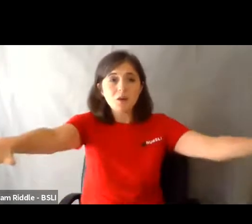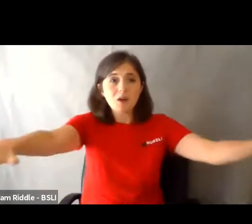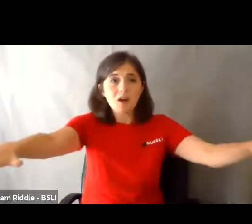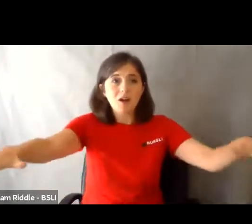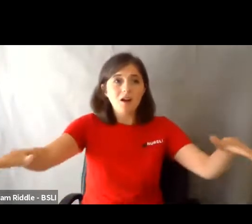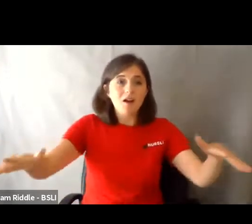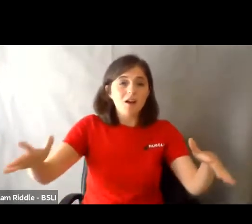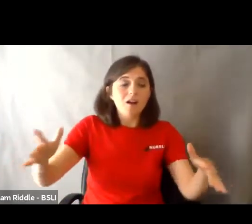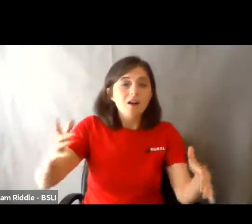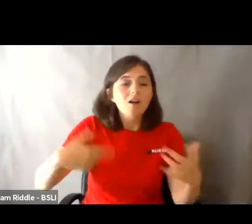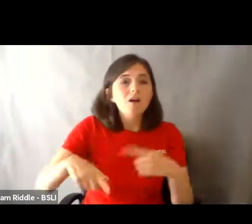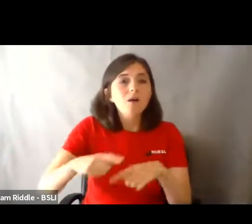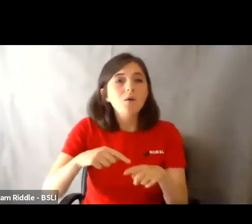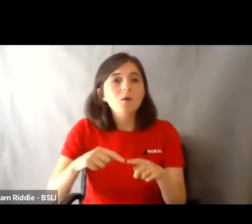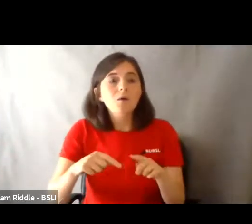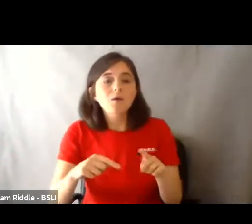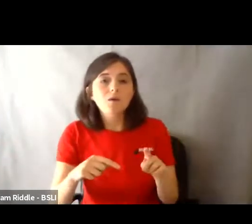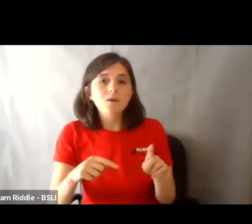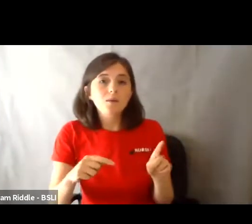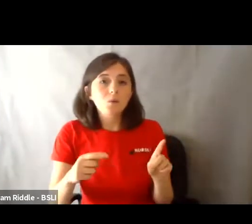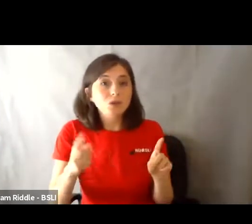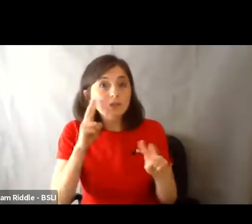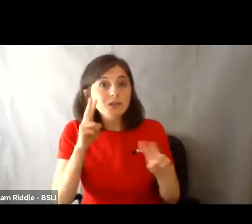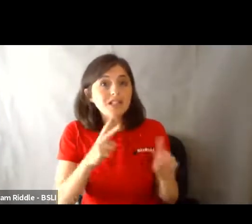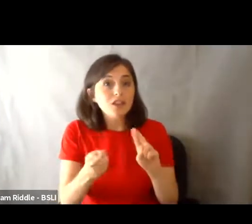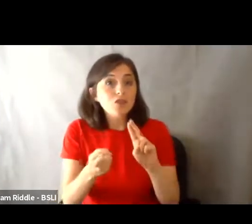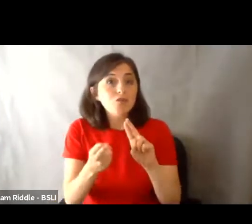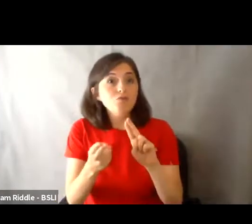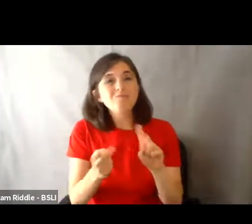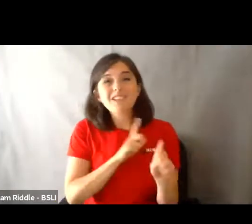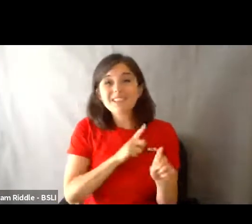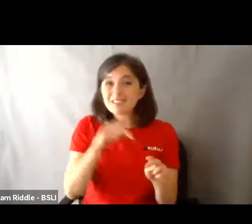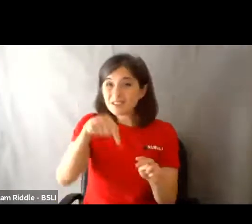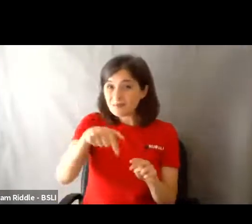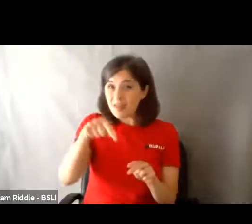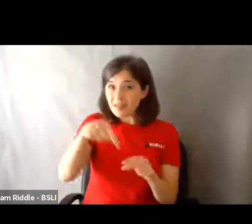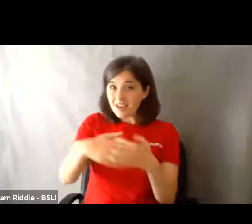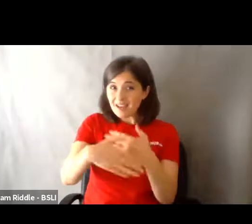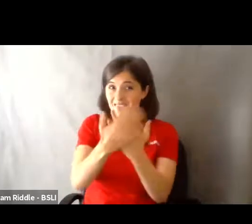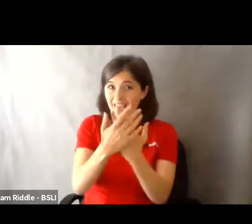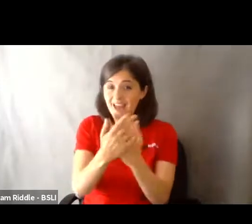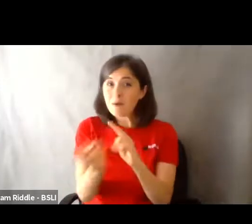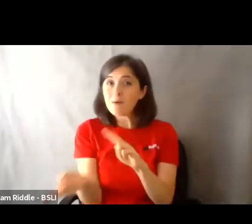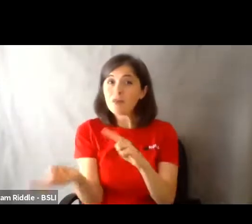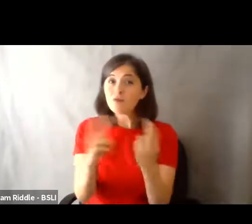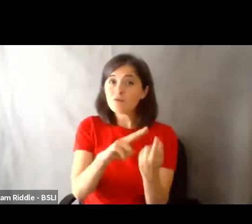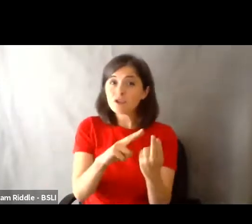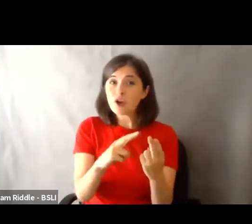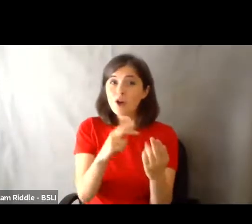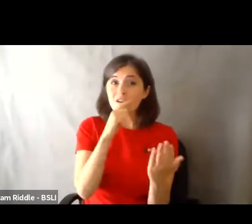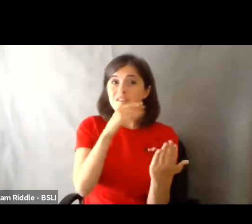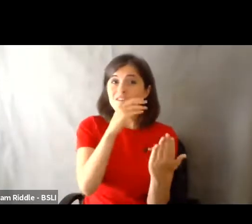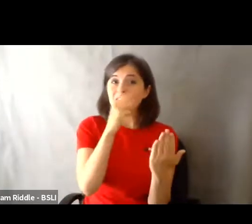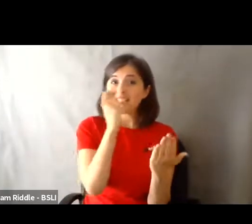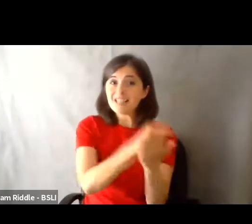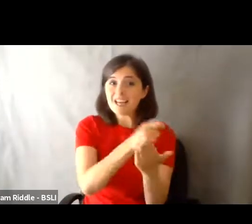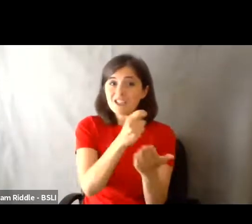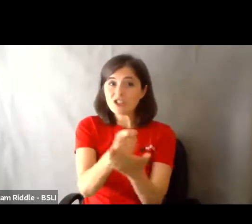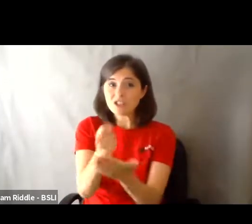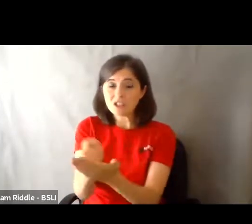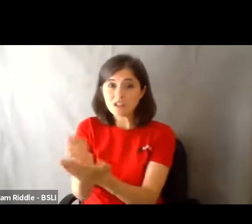seeing the return of sanctions. Work for the idea that the government is talking about putting more